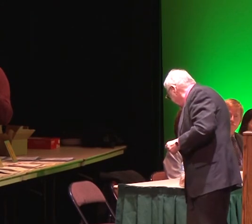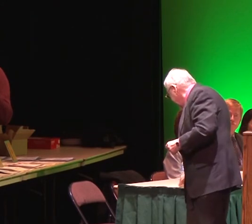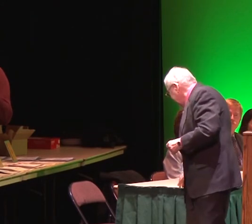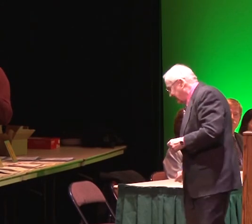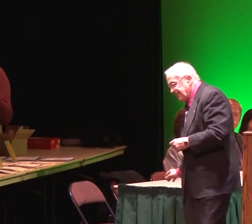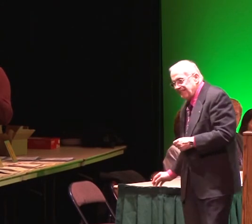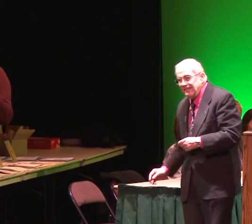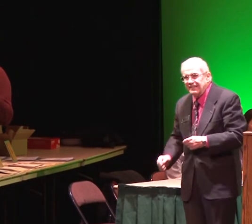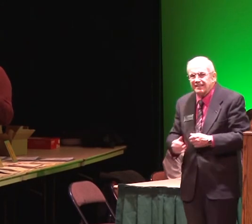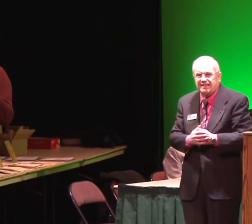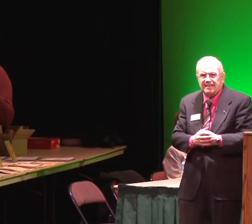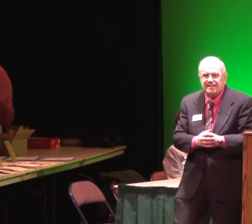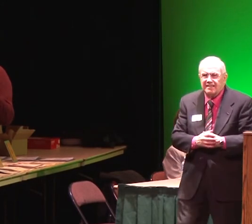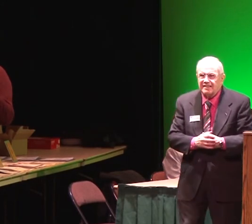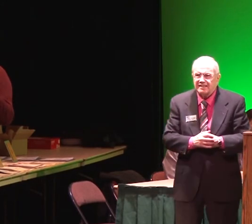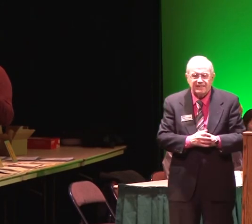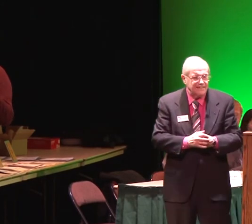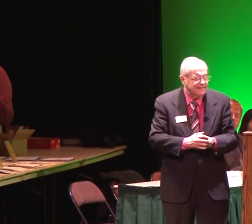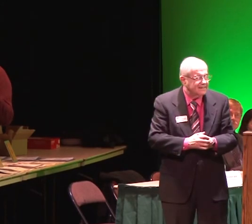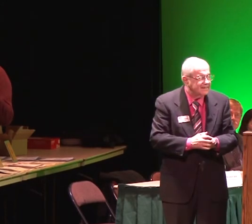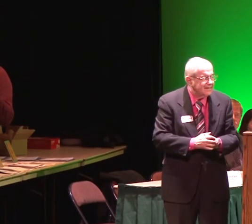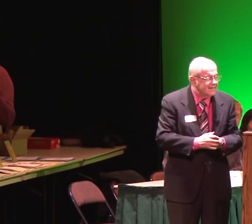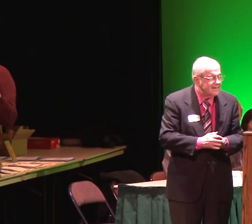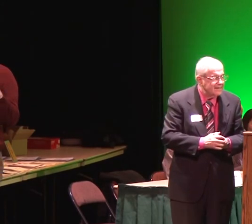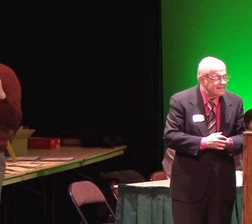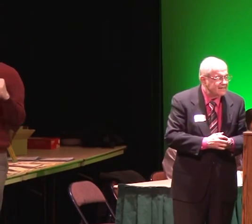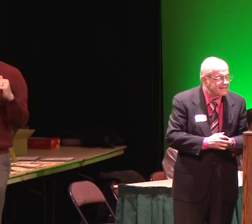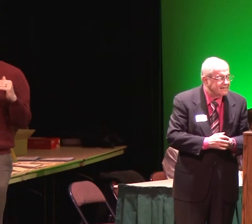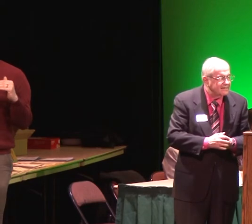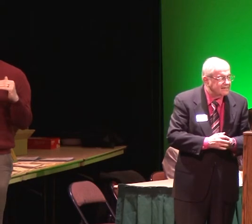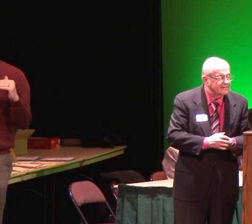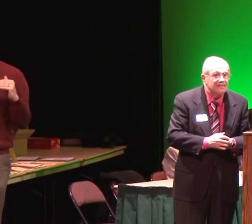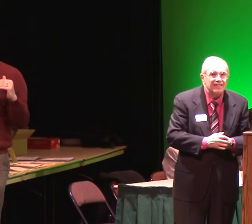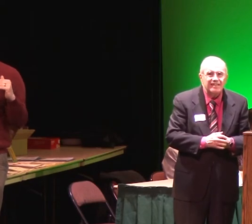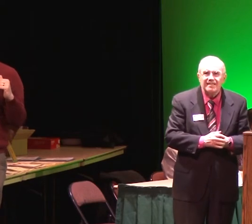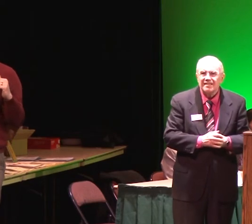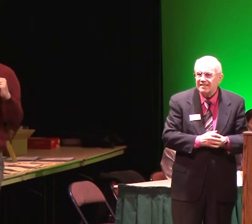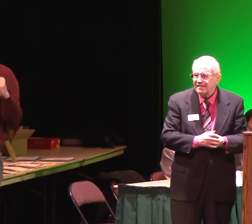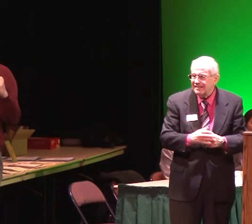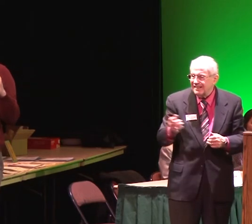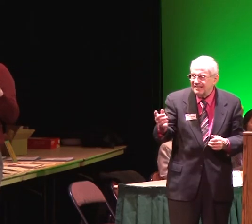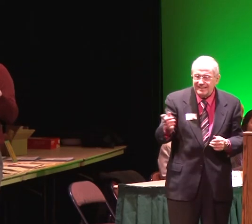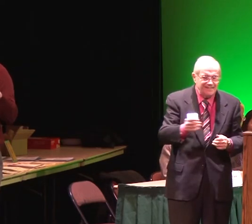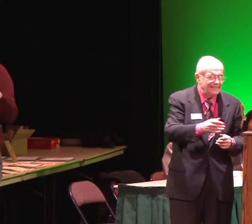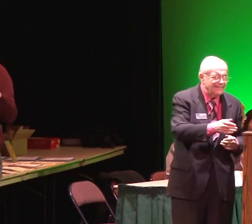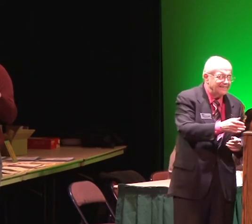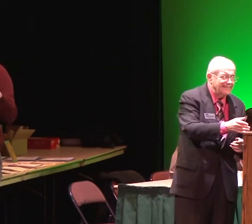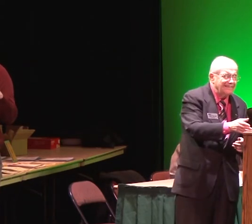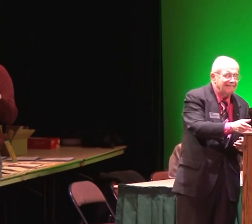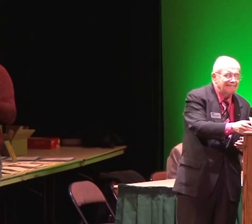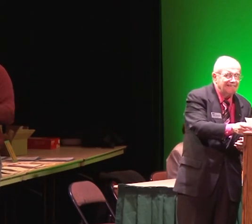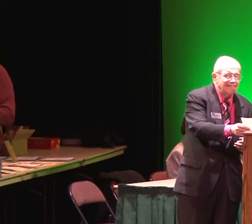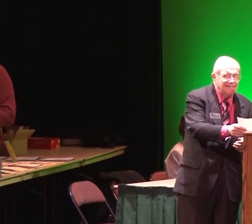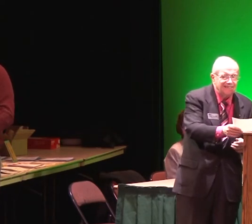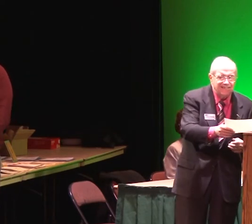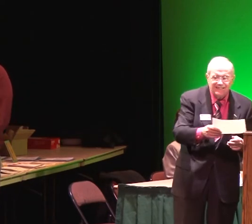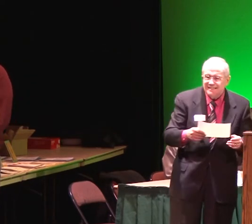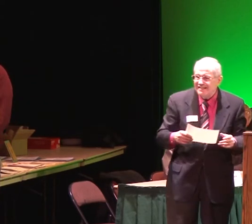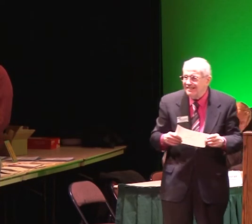The next recipient is Summit Day. Would you come up? There you are, good.